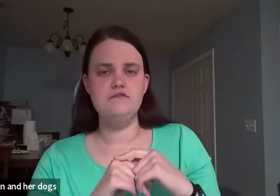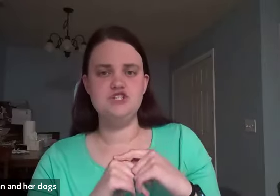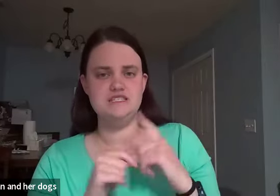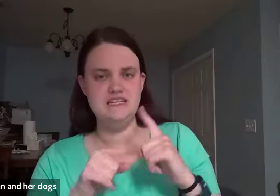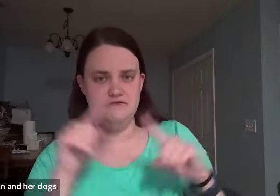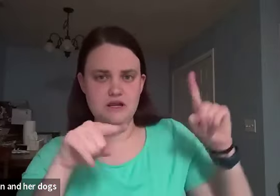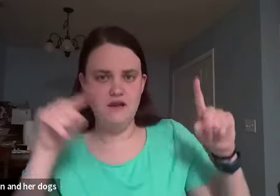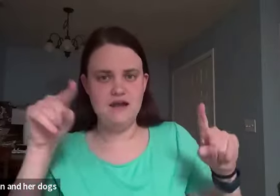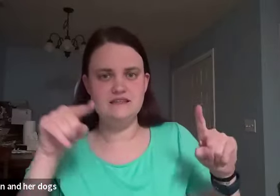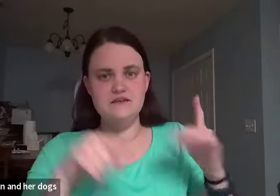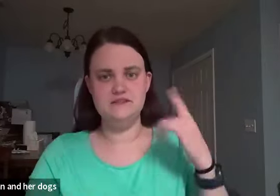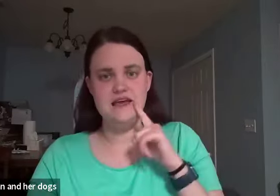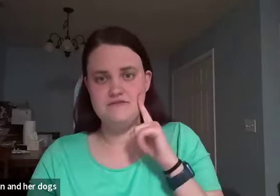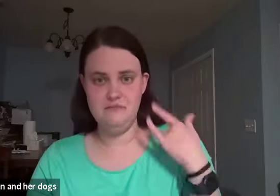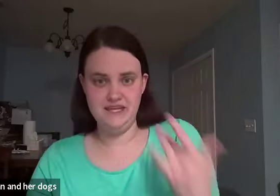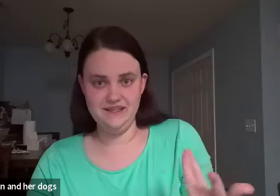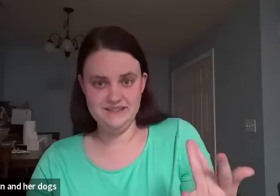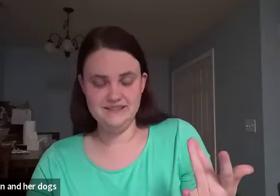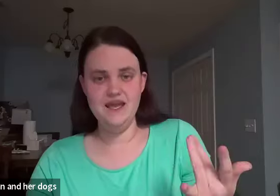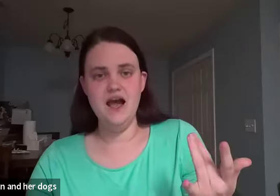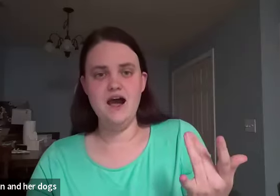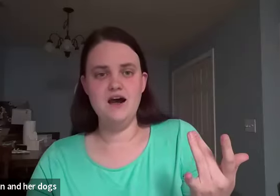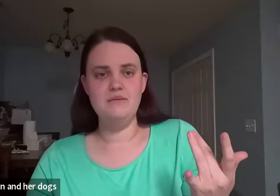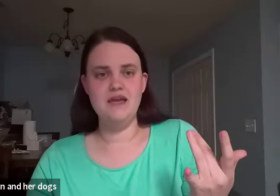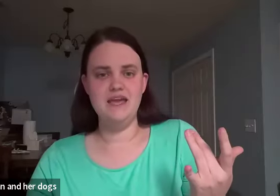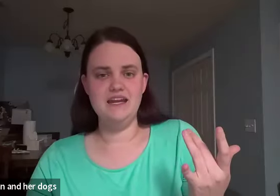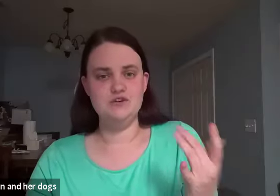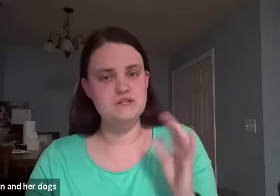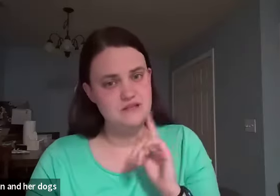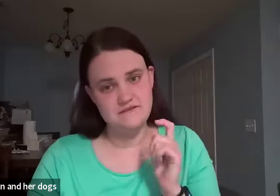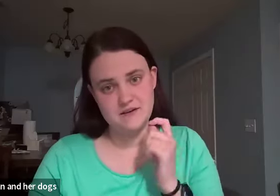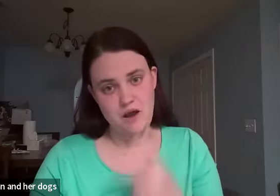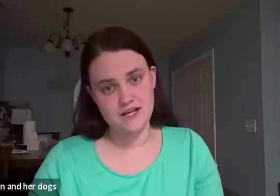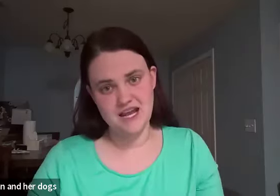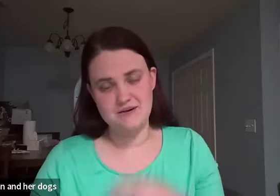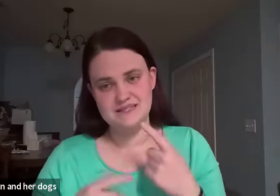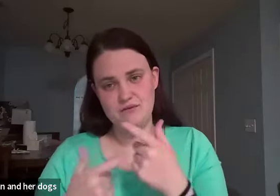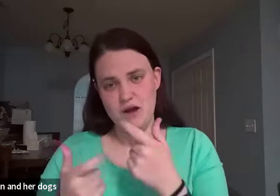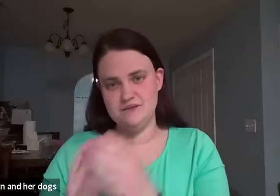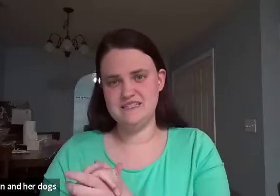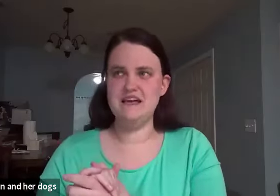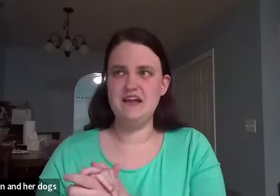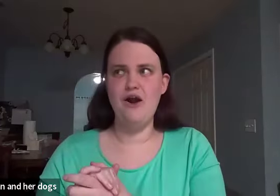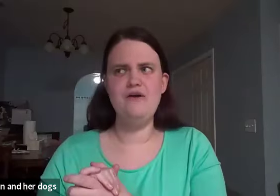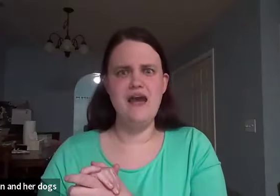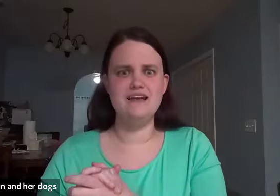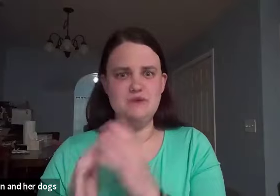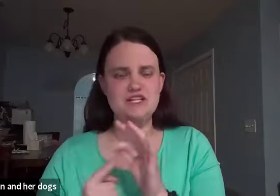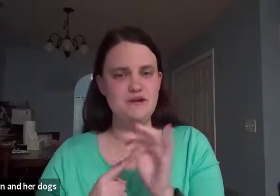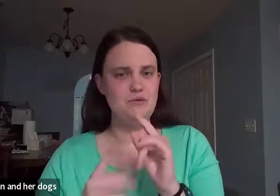of just different kinds of deaf bings. And it's always really fun to watch. I always love watching because it's like, oh yeah, especially if like